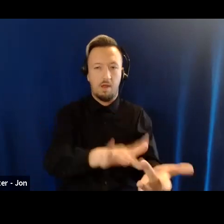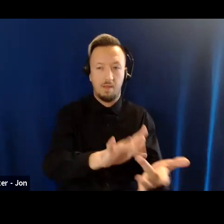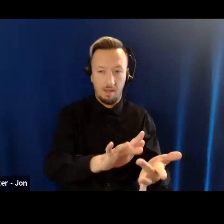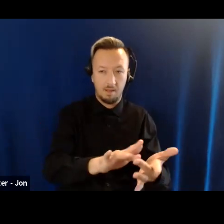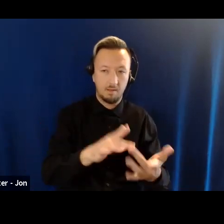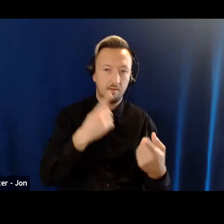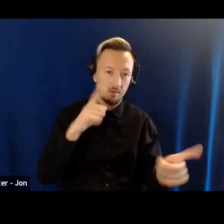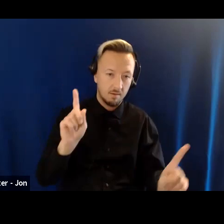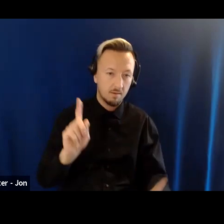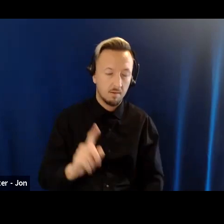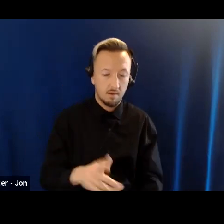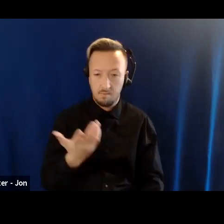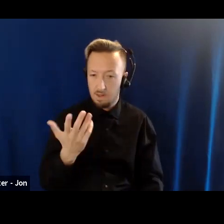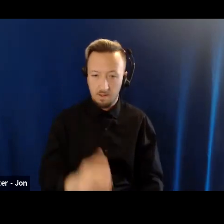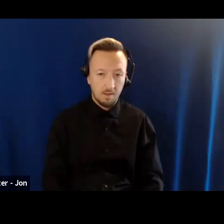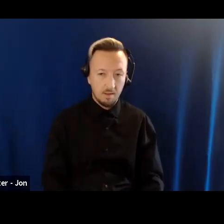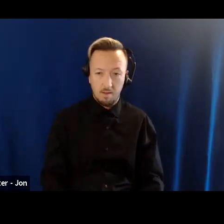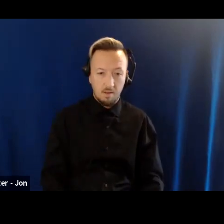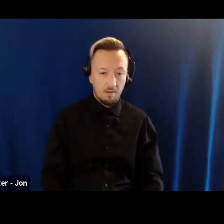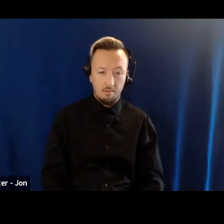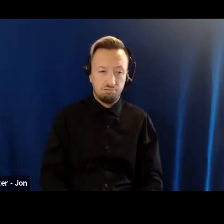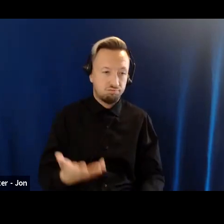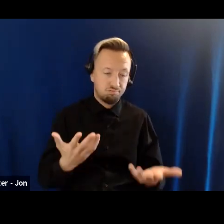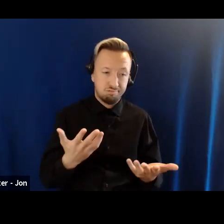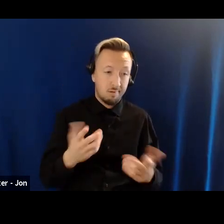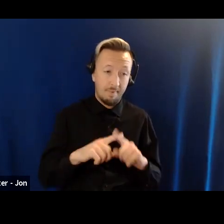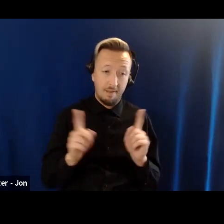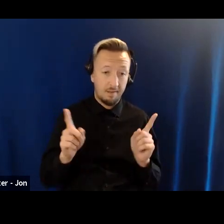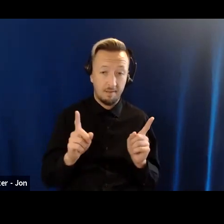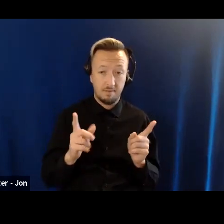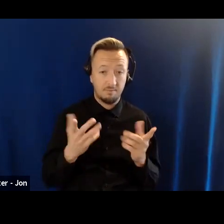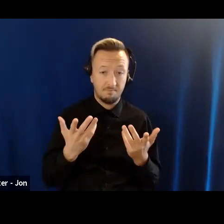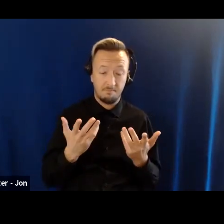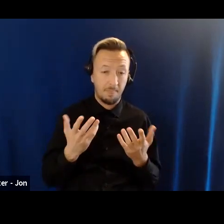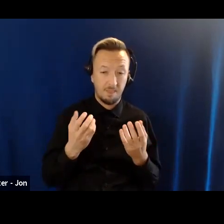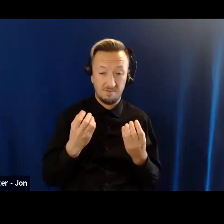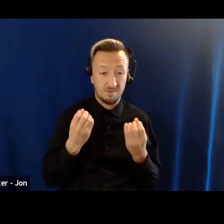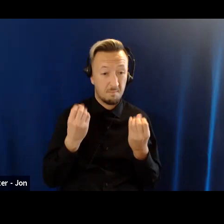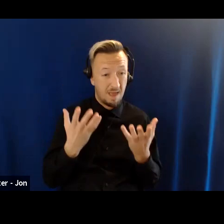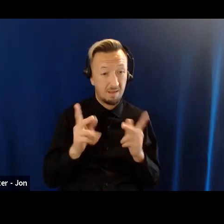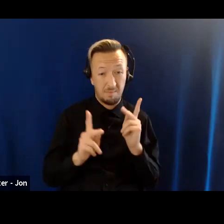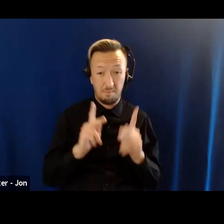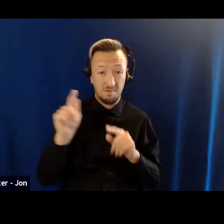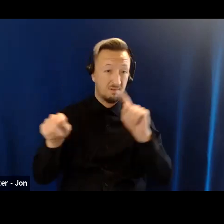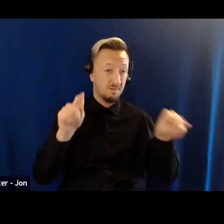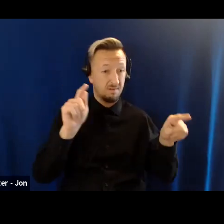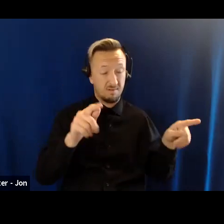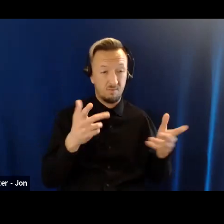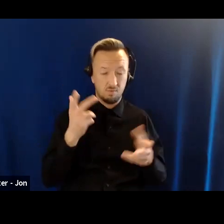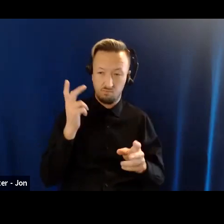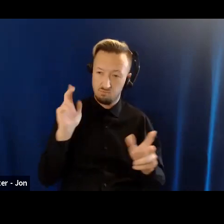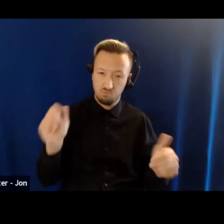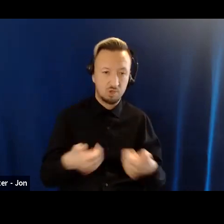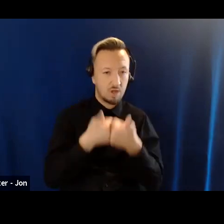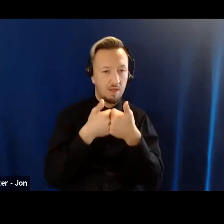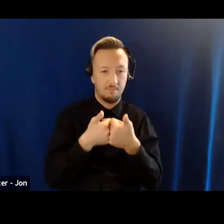mean, but yeah, as it turns out, there's other people, and we're having the hardest time